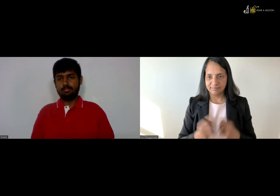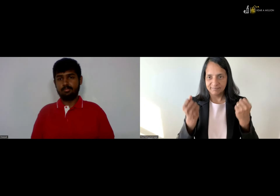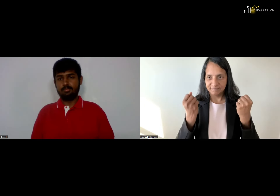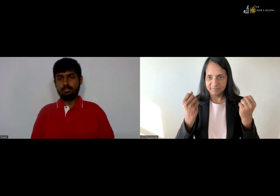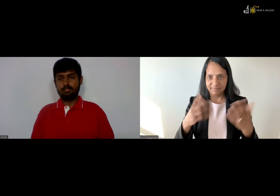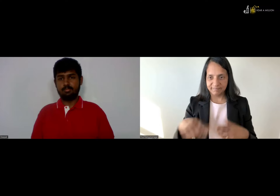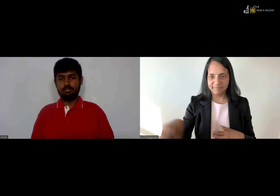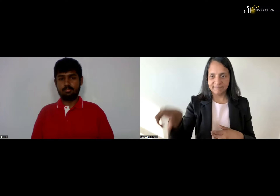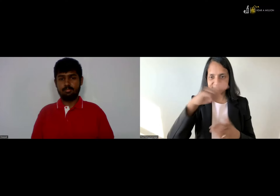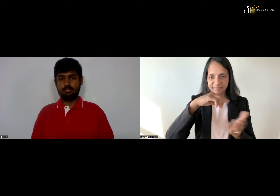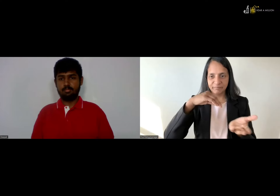So my designer.